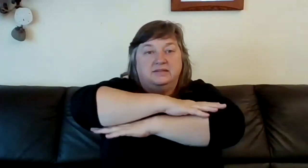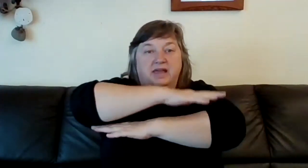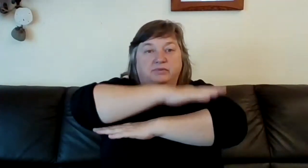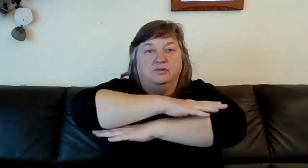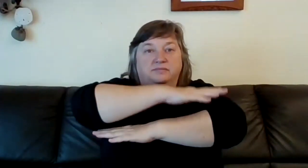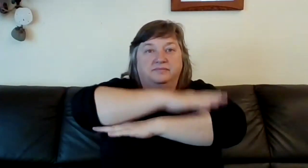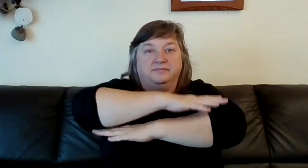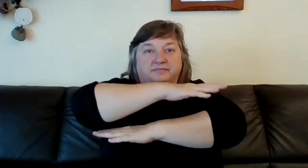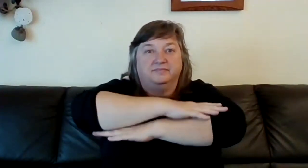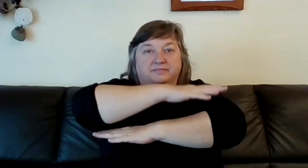table,